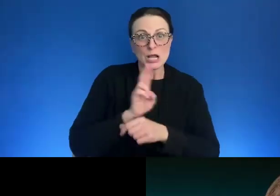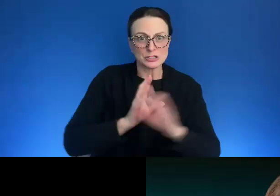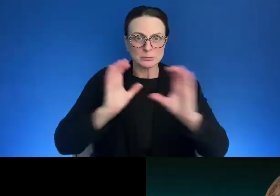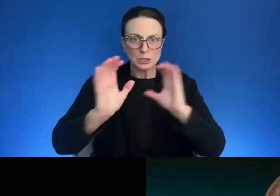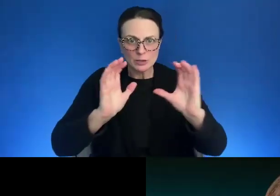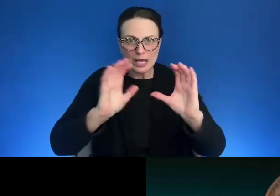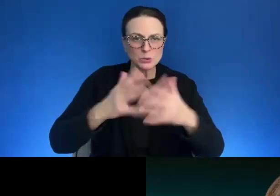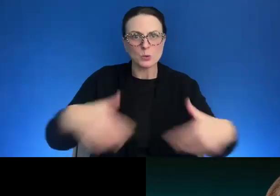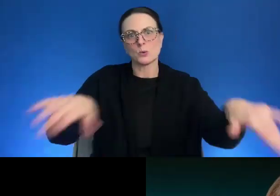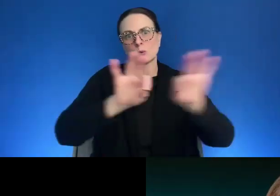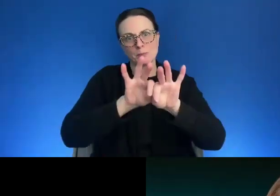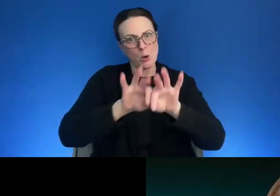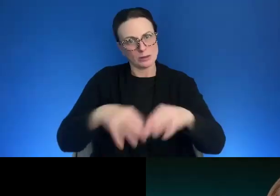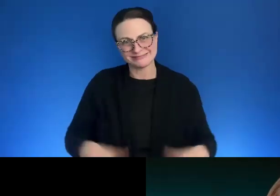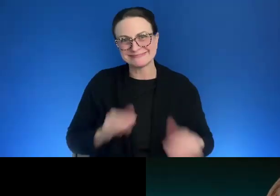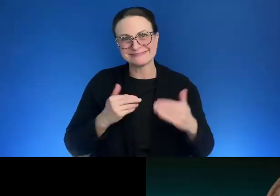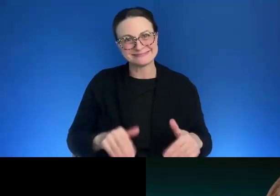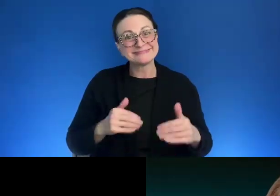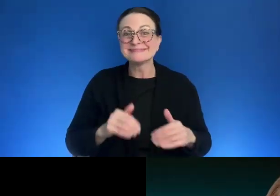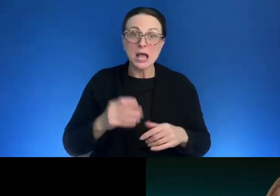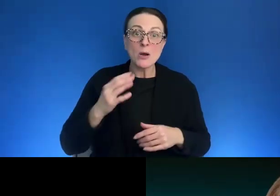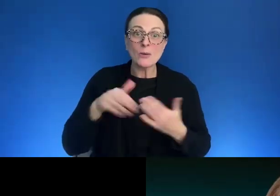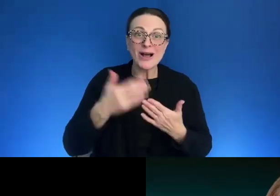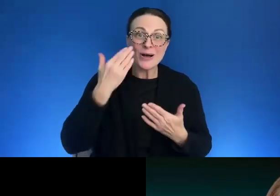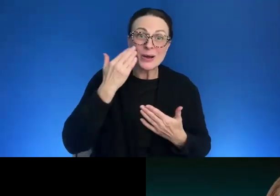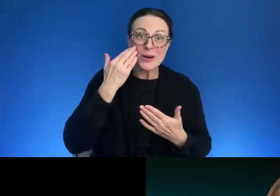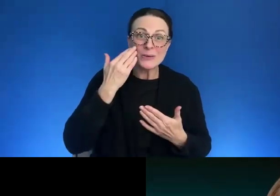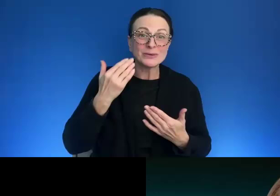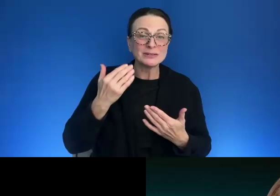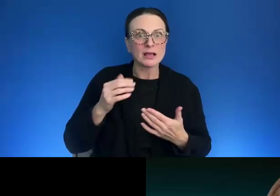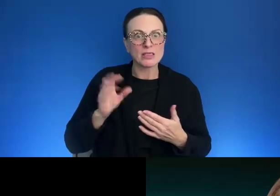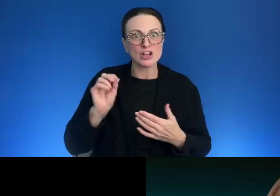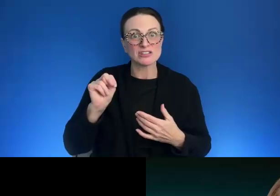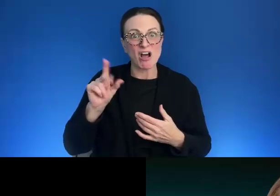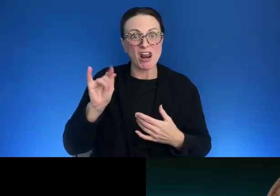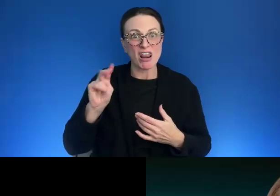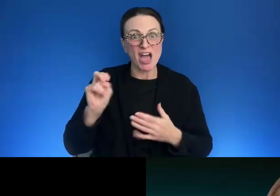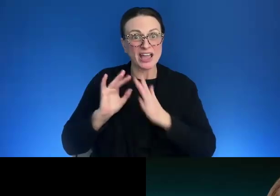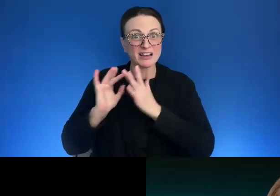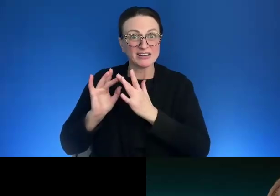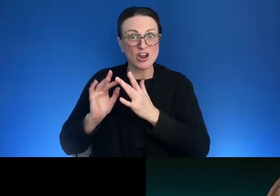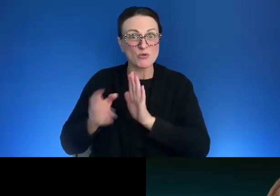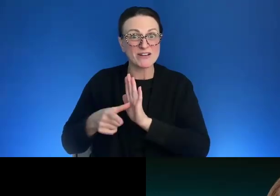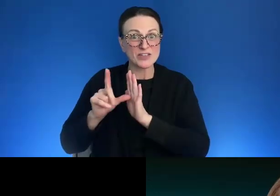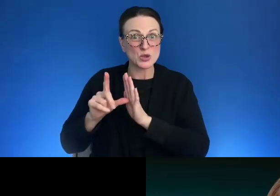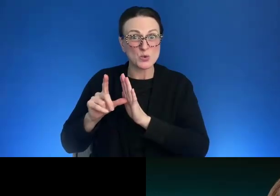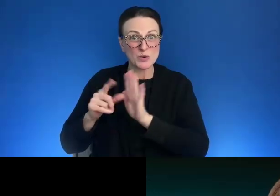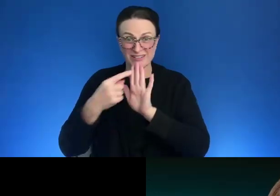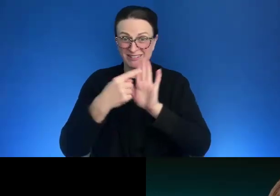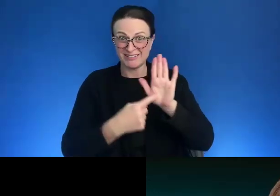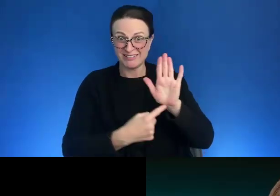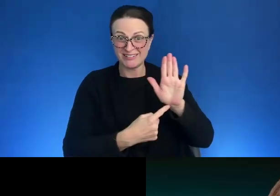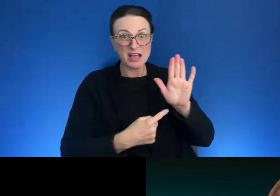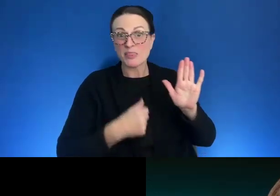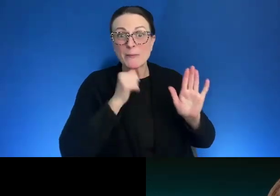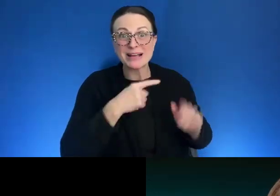is extremely important because, as we all know, there's online reviews. They may not tell you something to your face or over the